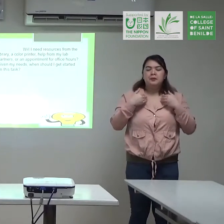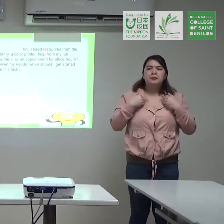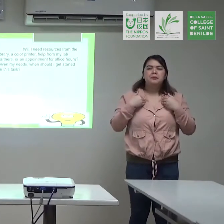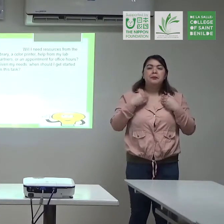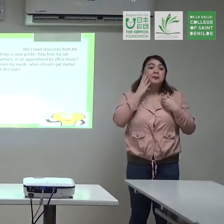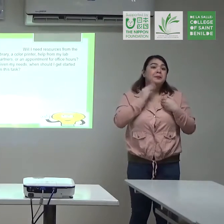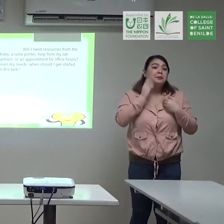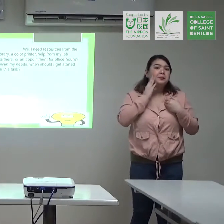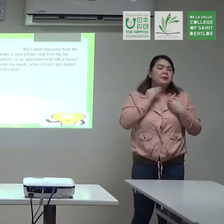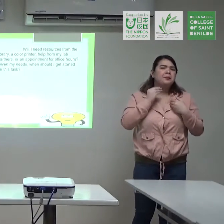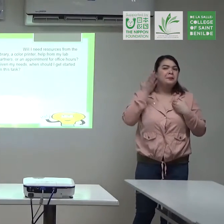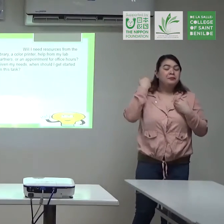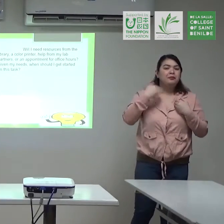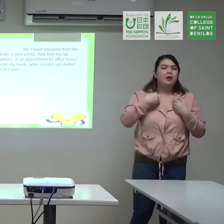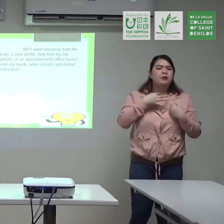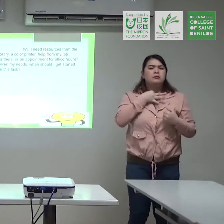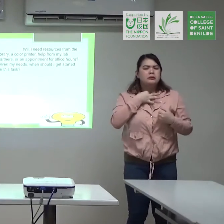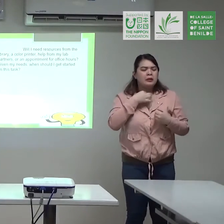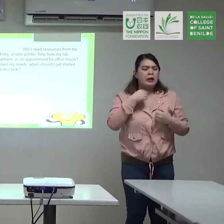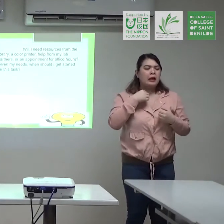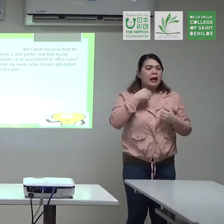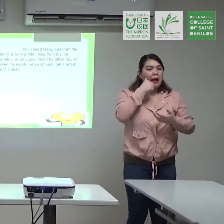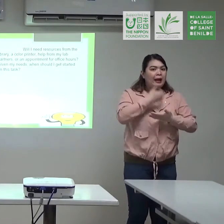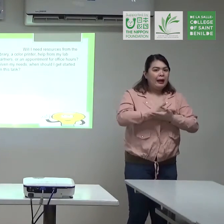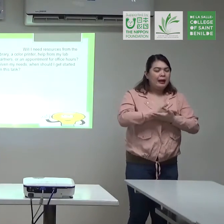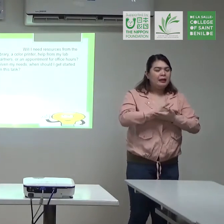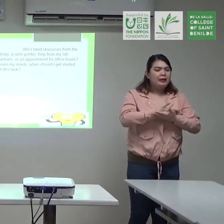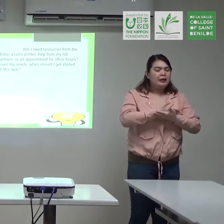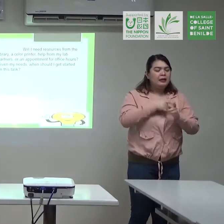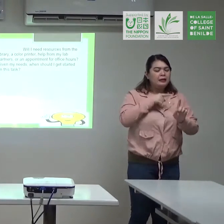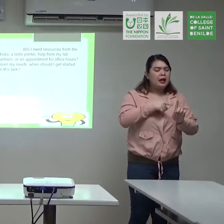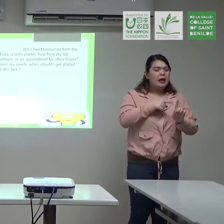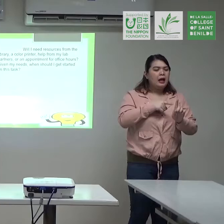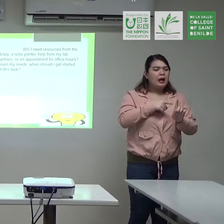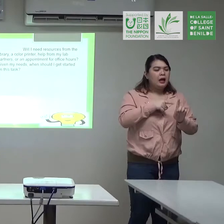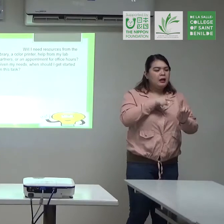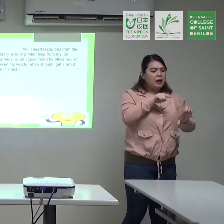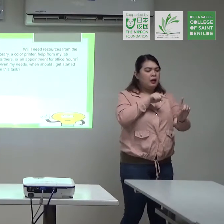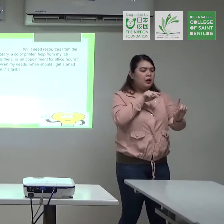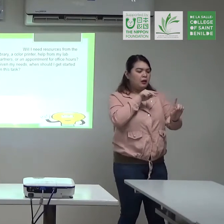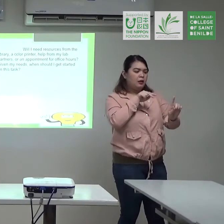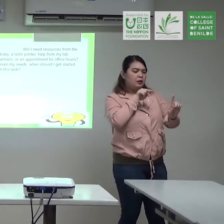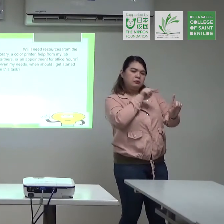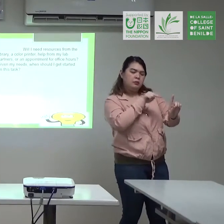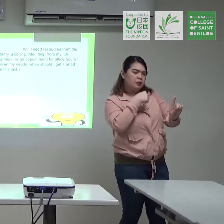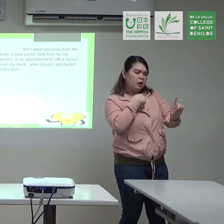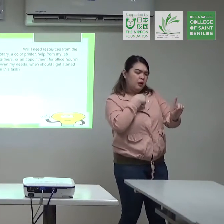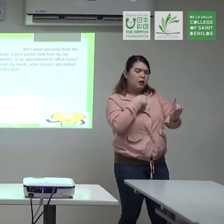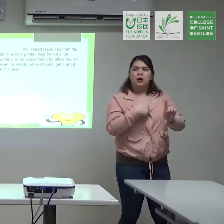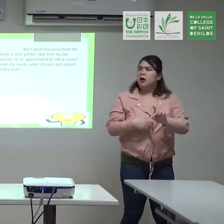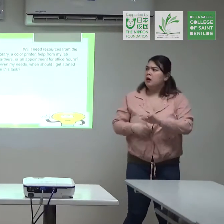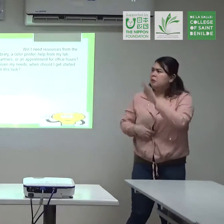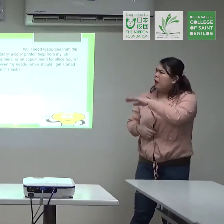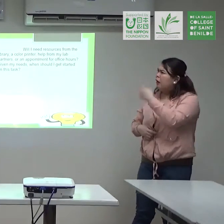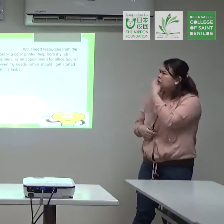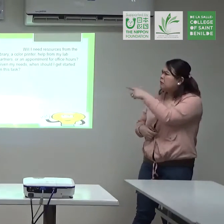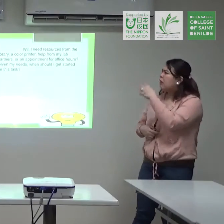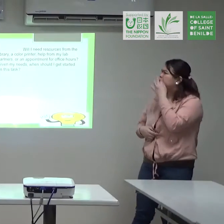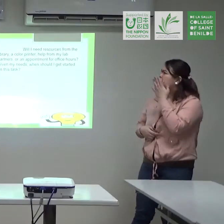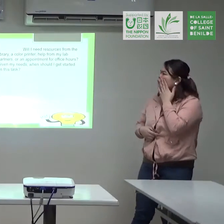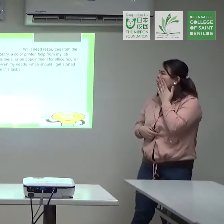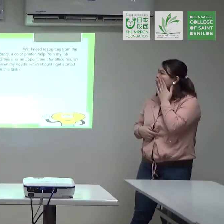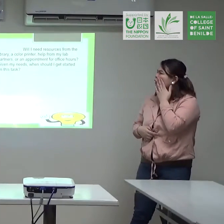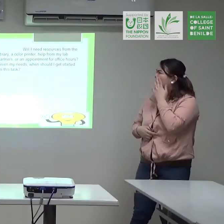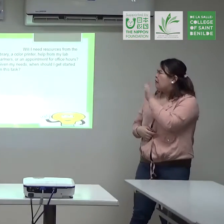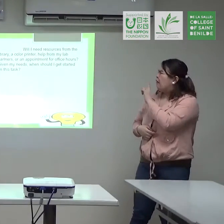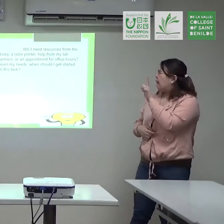was very curious one time with my daughter. Every time I would go and see her, I said, "Ma, I'll see you at Jollibee." What's there